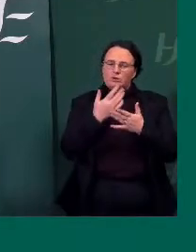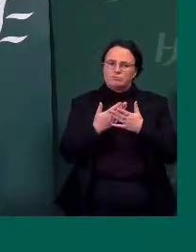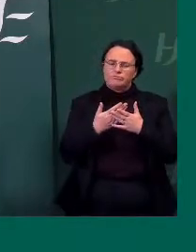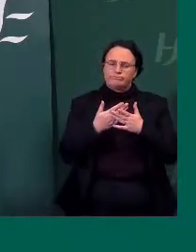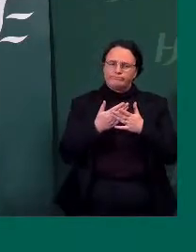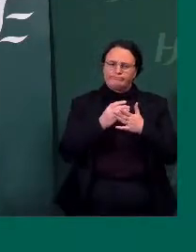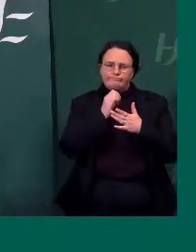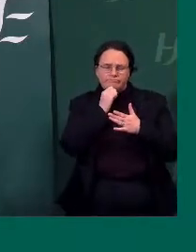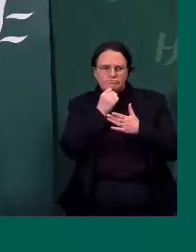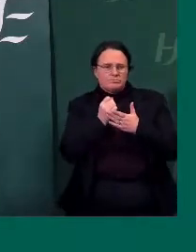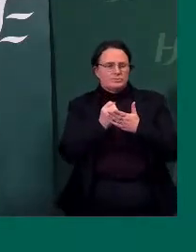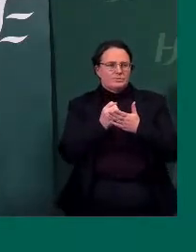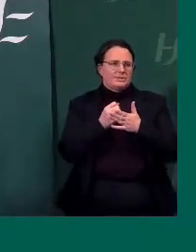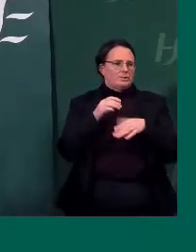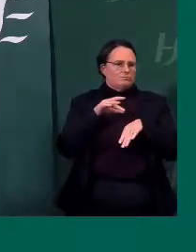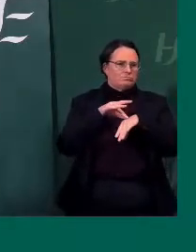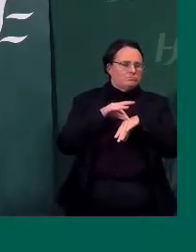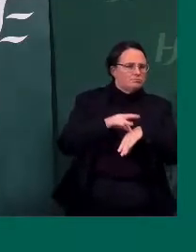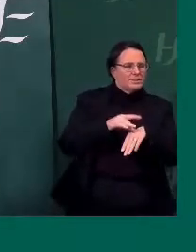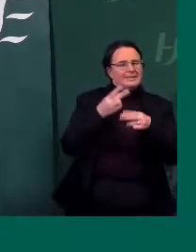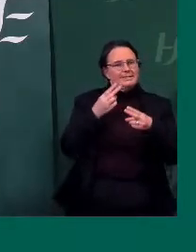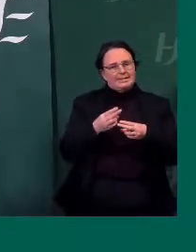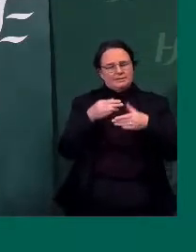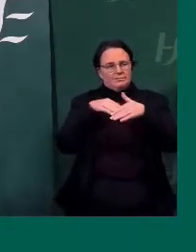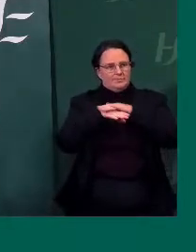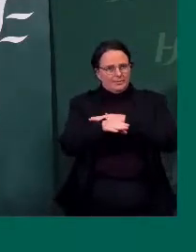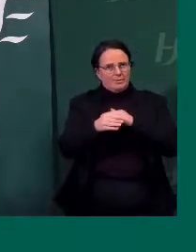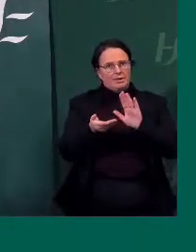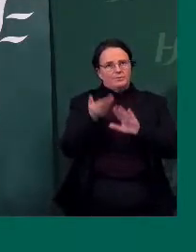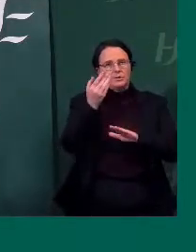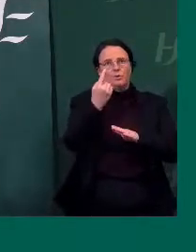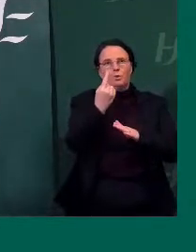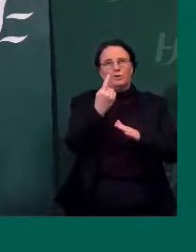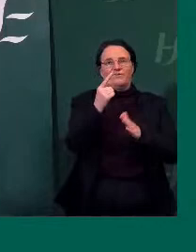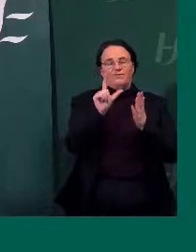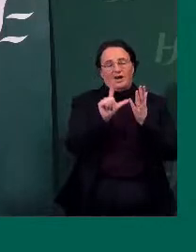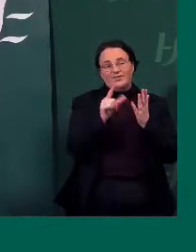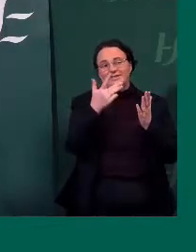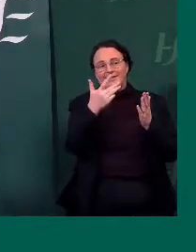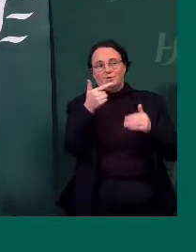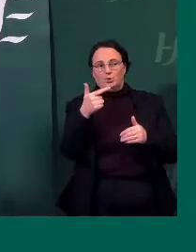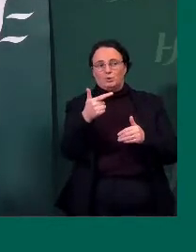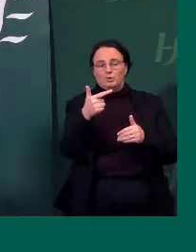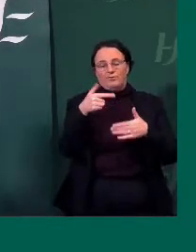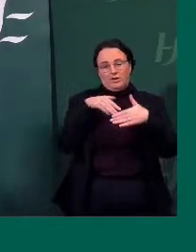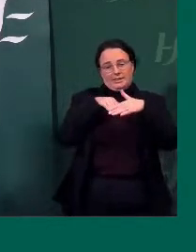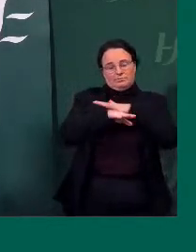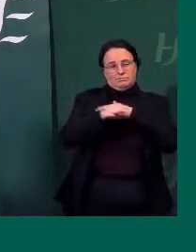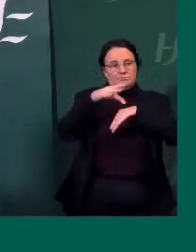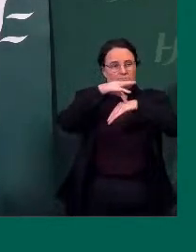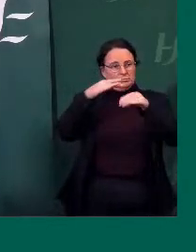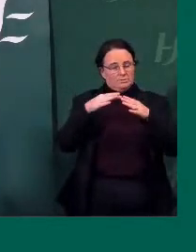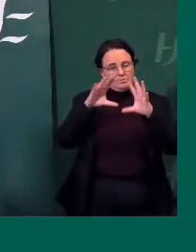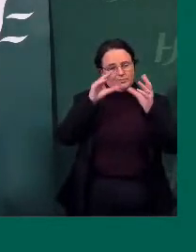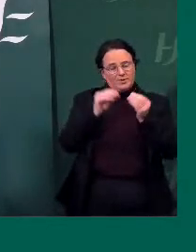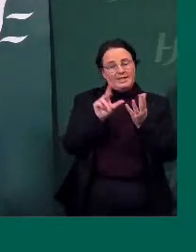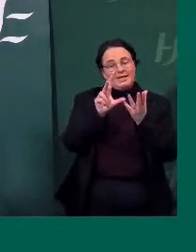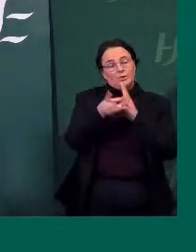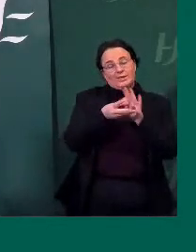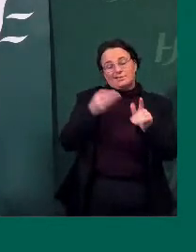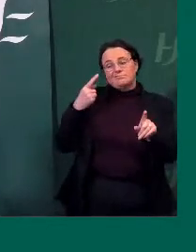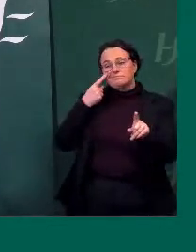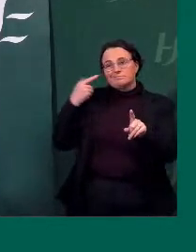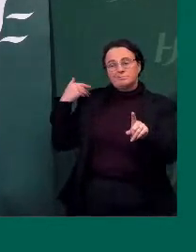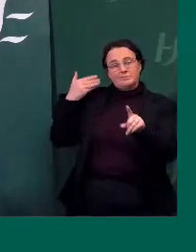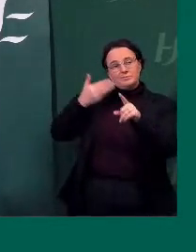and that they need admission. So back up to 1572 in terms of admissions. And what that looks like in terms of the last 8 weeks,